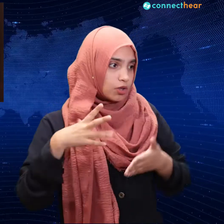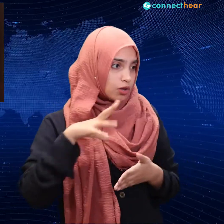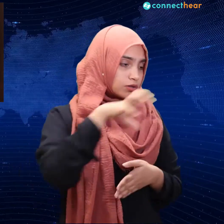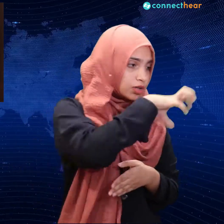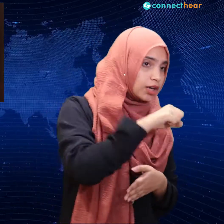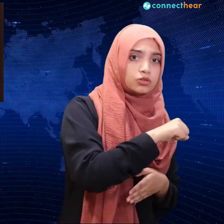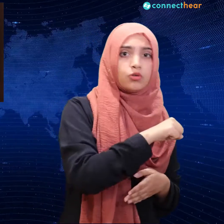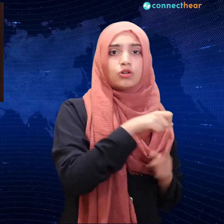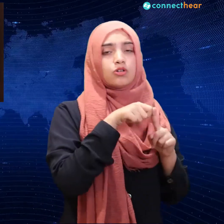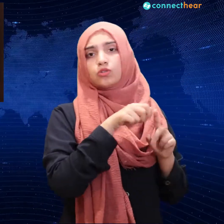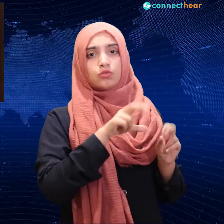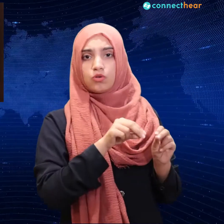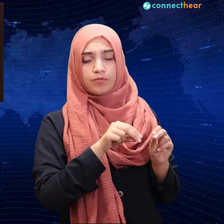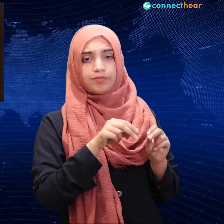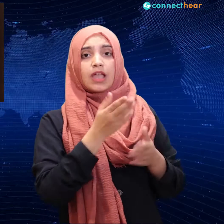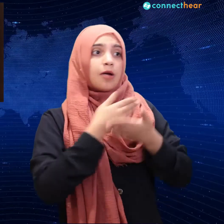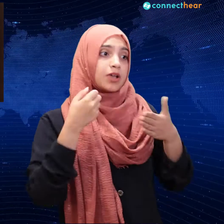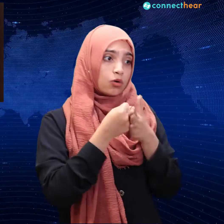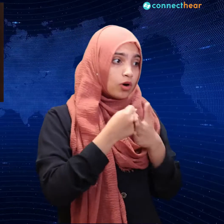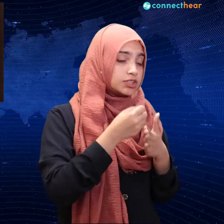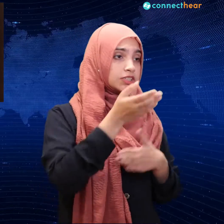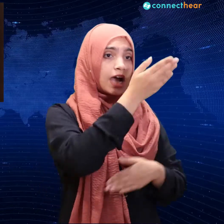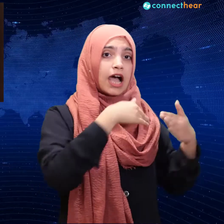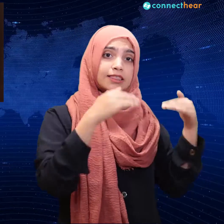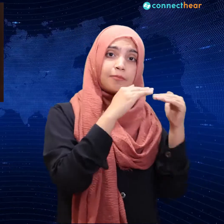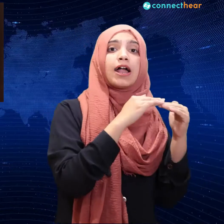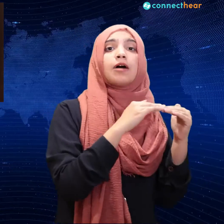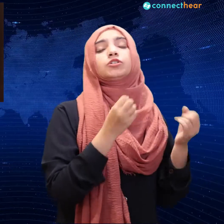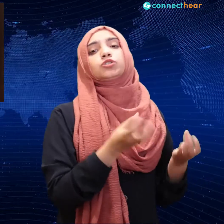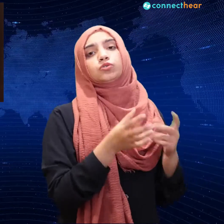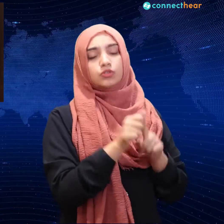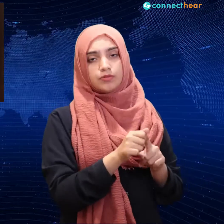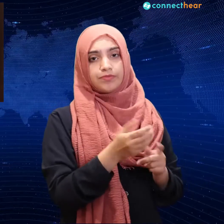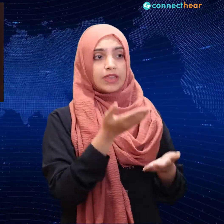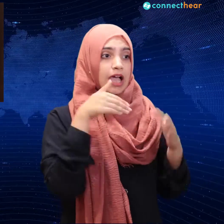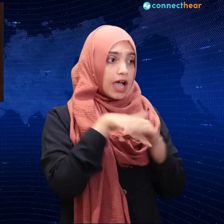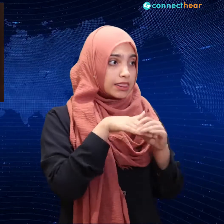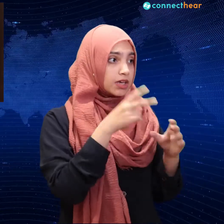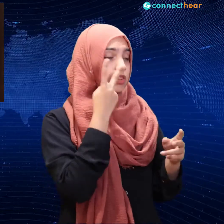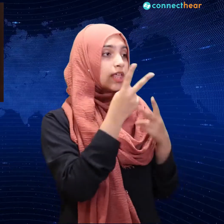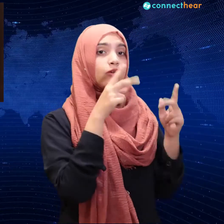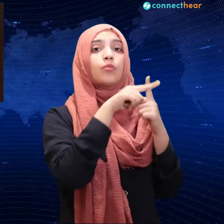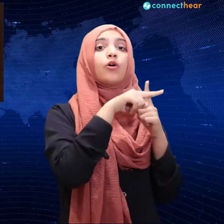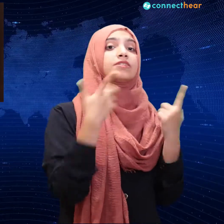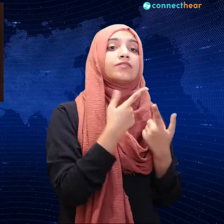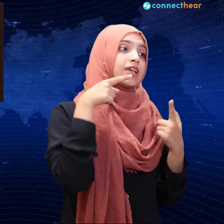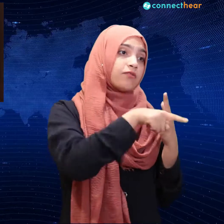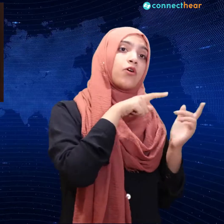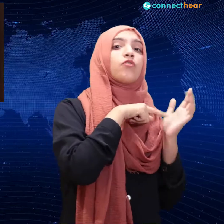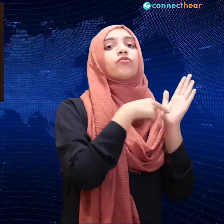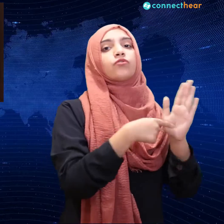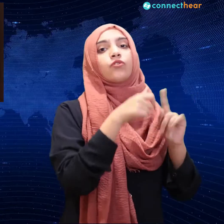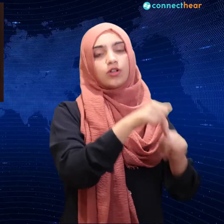should incentivize them. Because Afghanistan, this current government, clearly feels that without international aid and